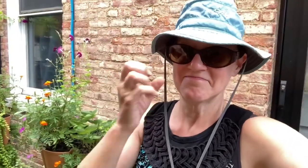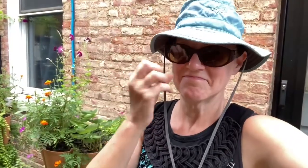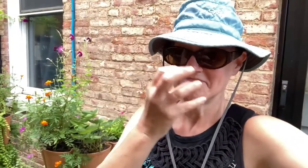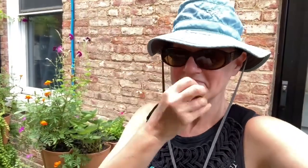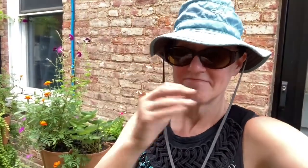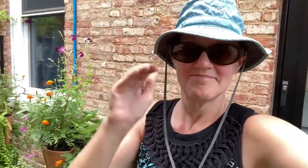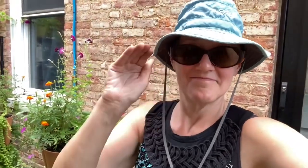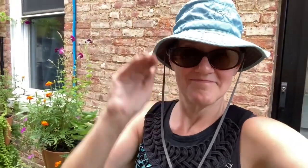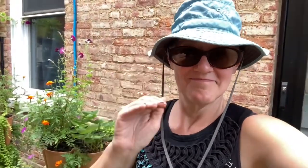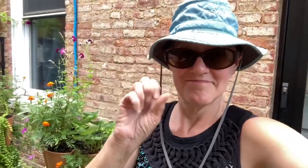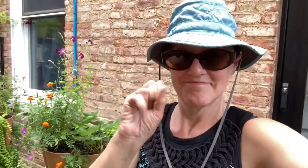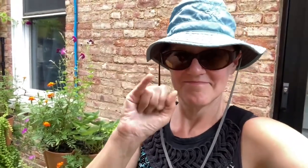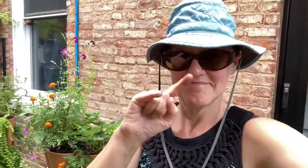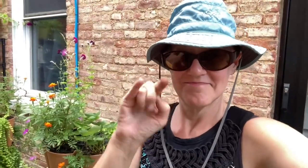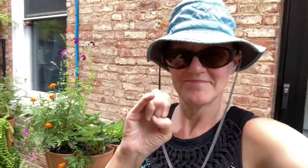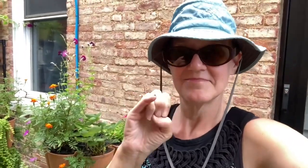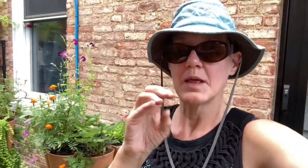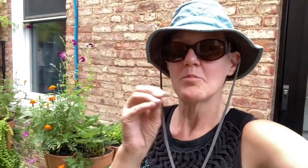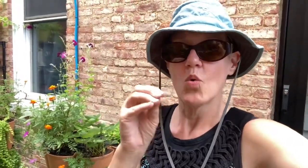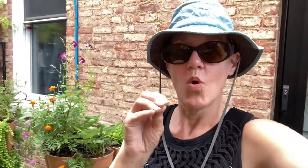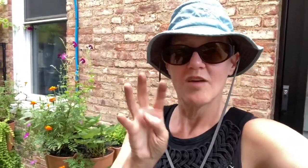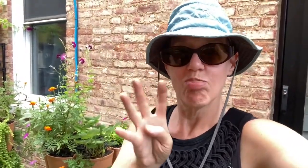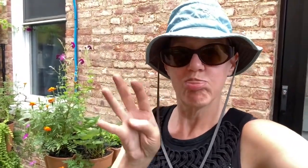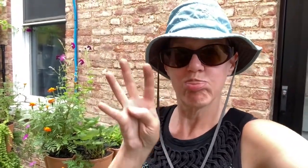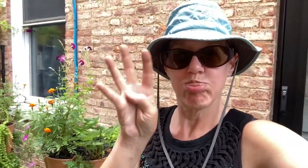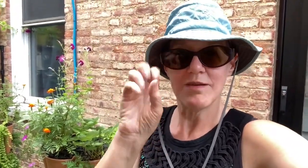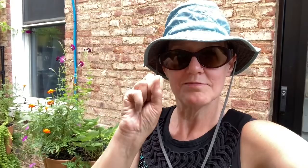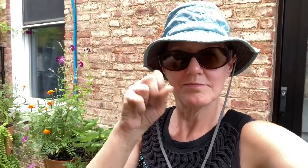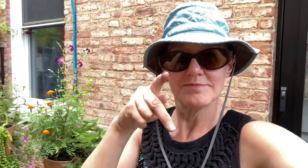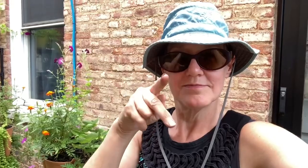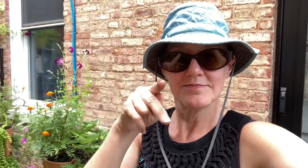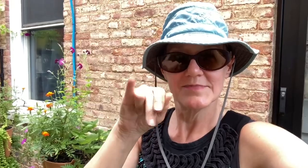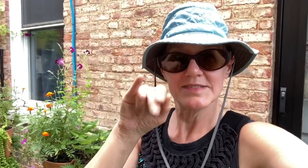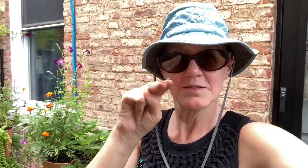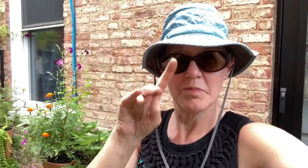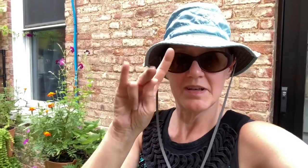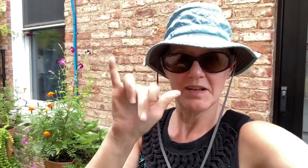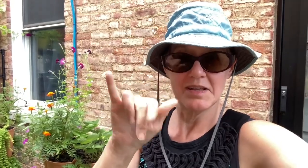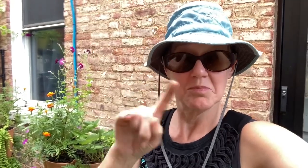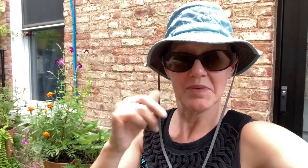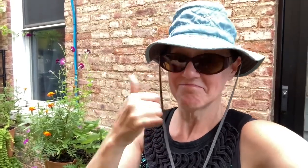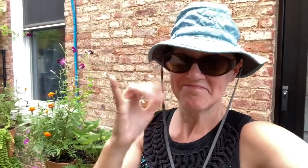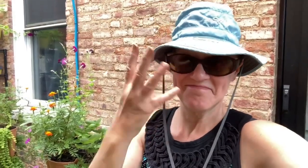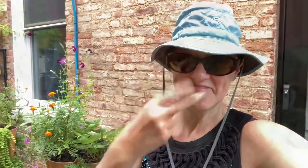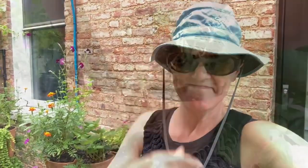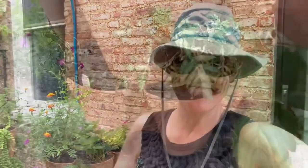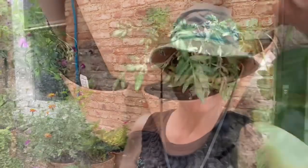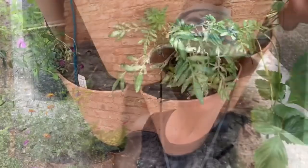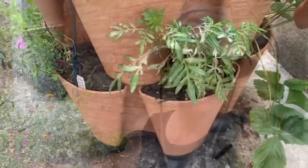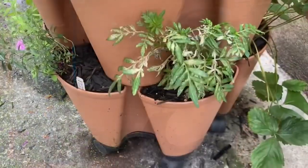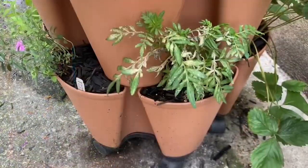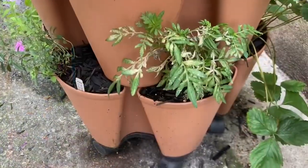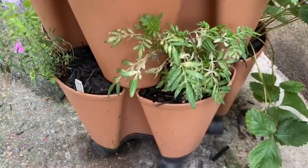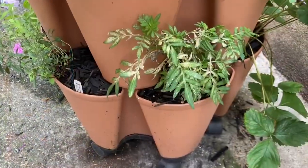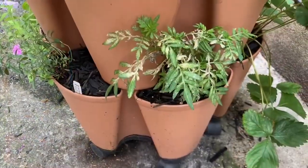a quarter of a turn. So they're getting less sun, and they're more spindly, and they have less